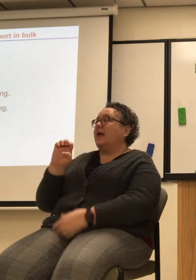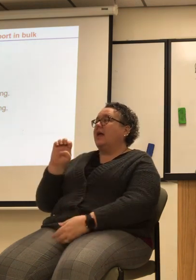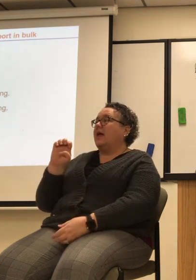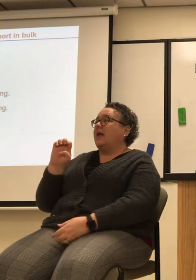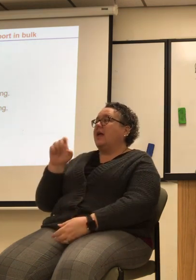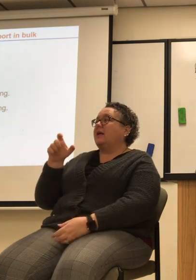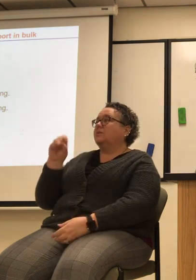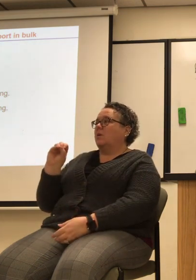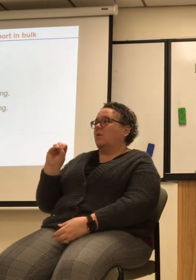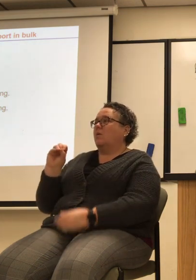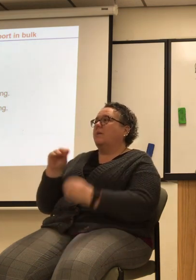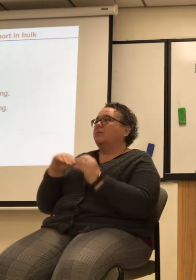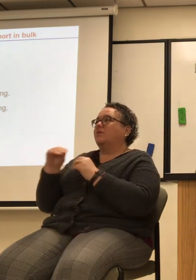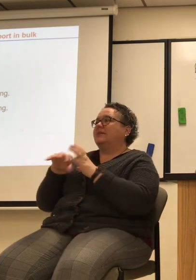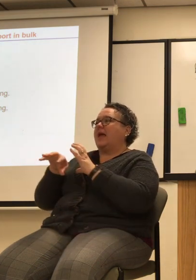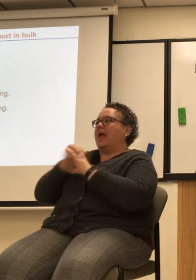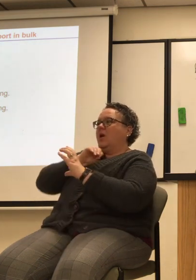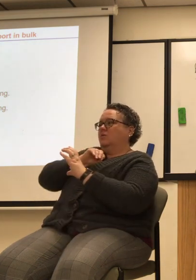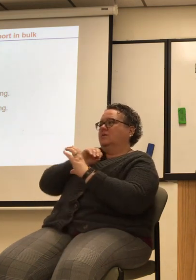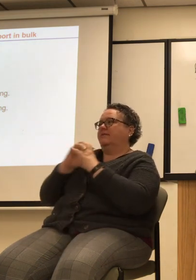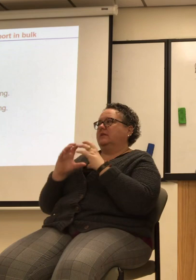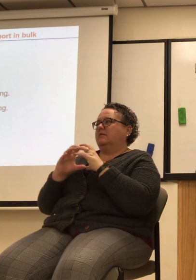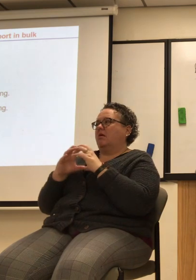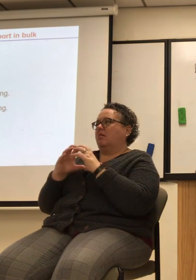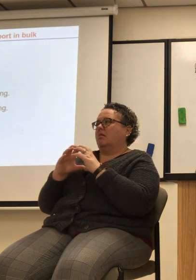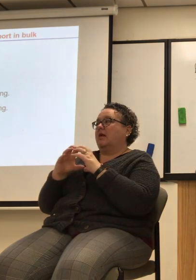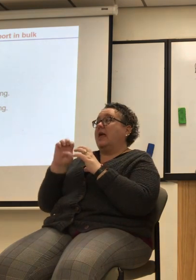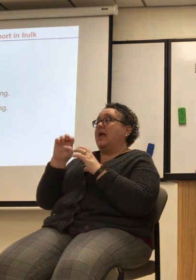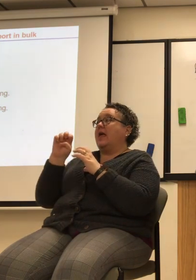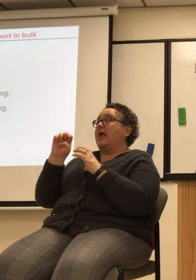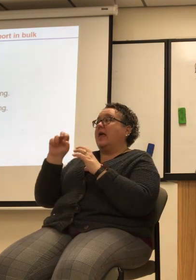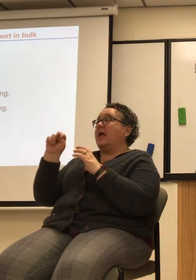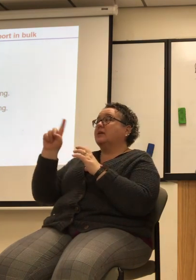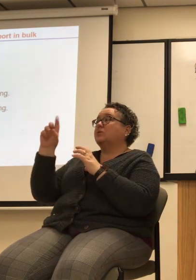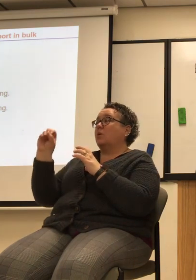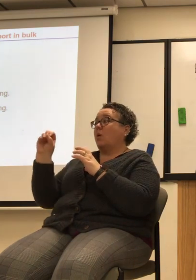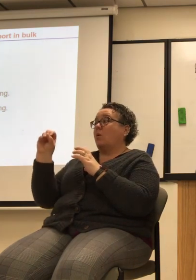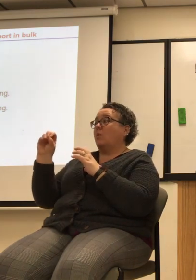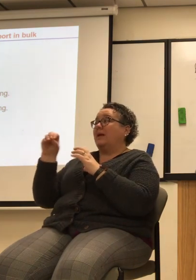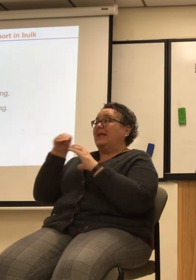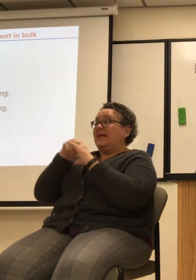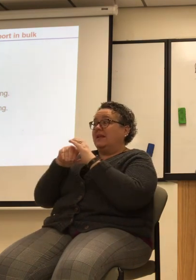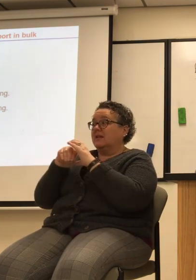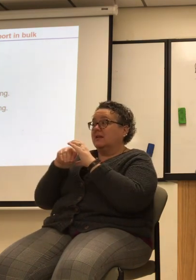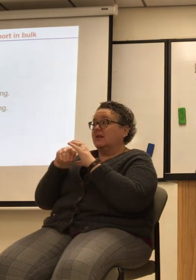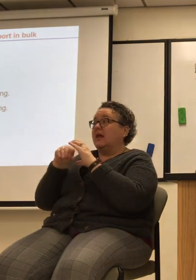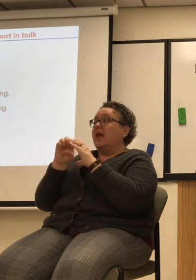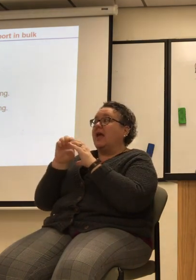out of the cell.